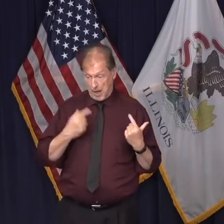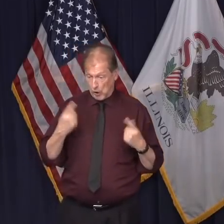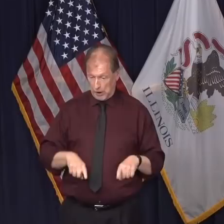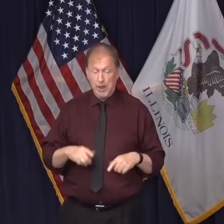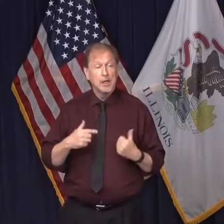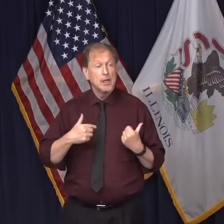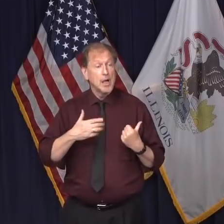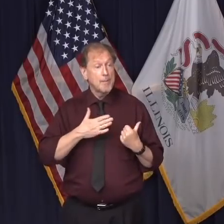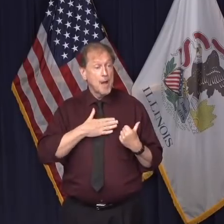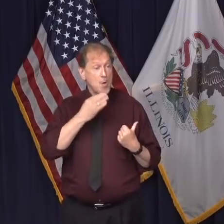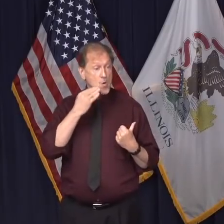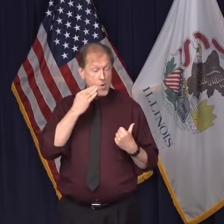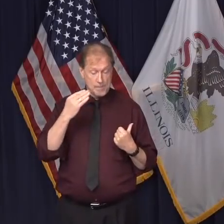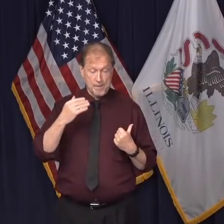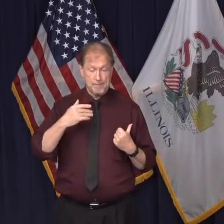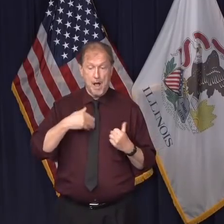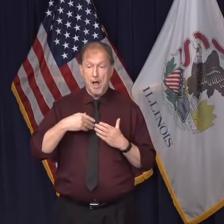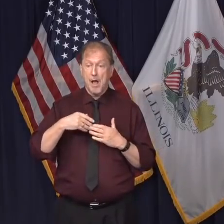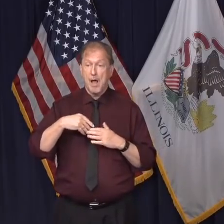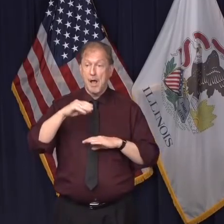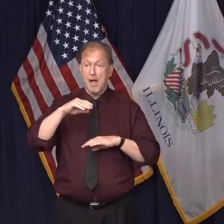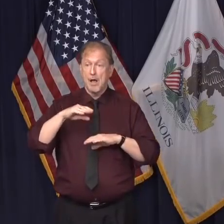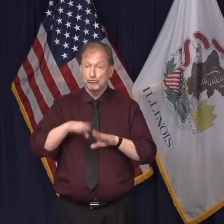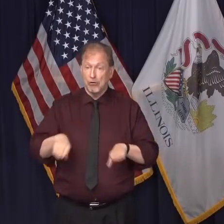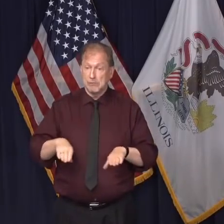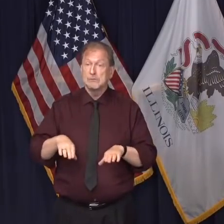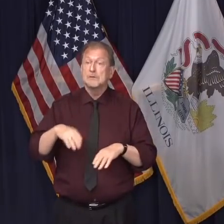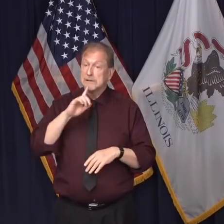a relevant question to those of us who have a junior.